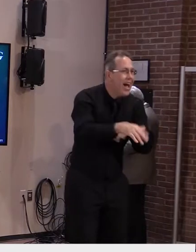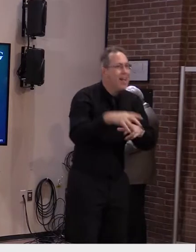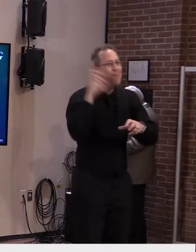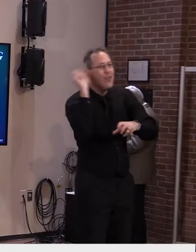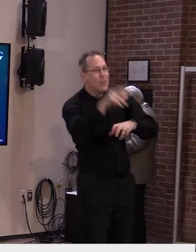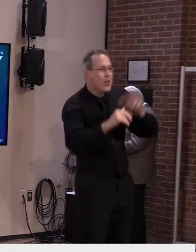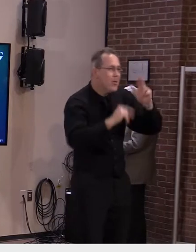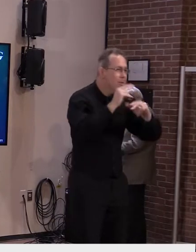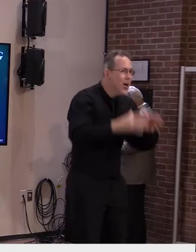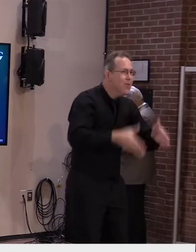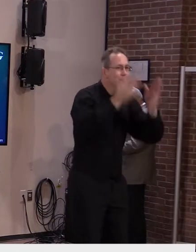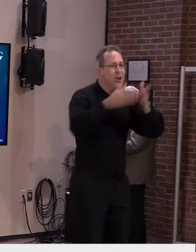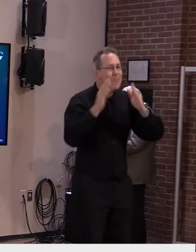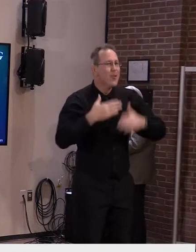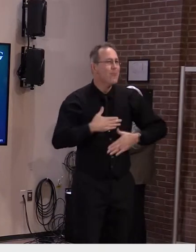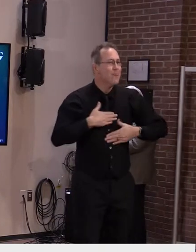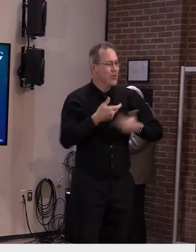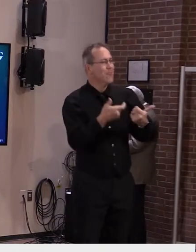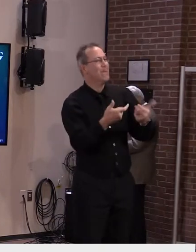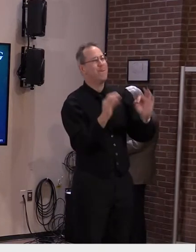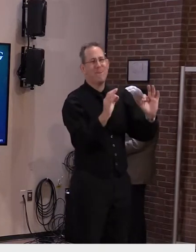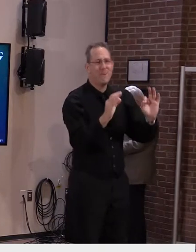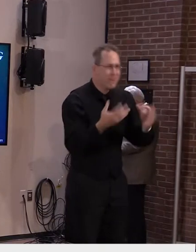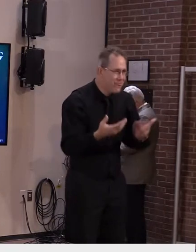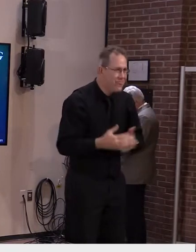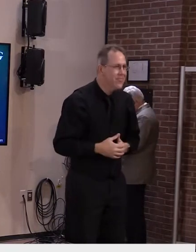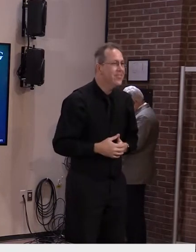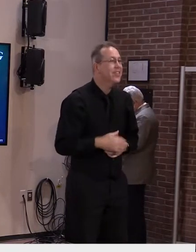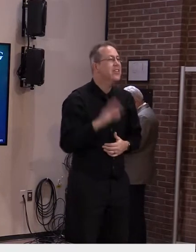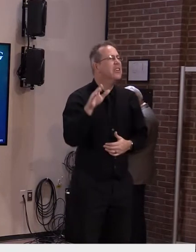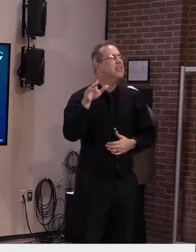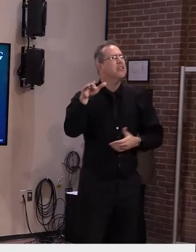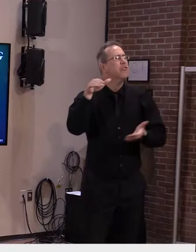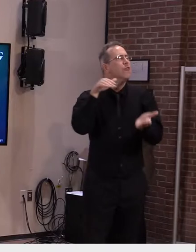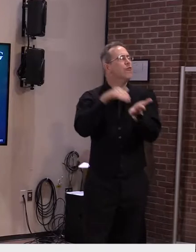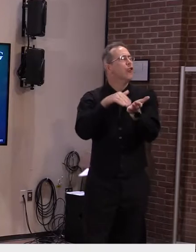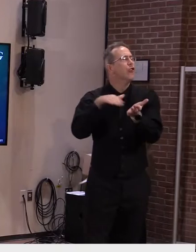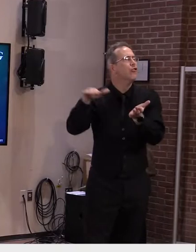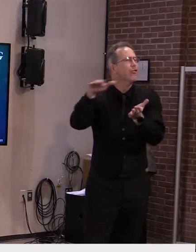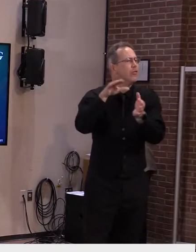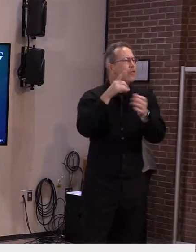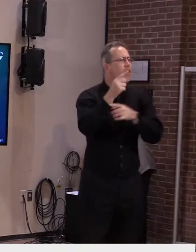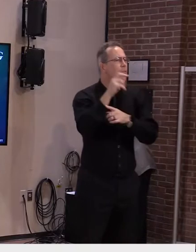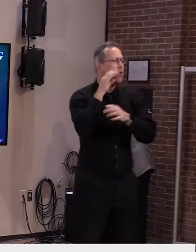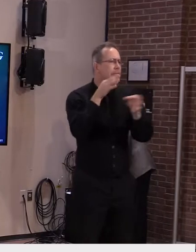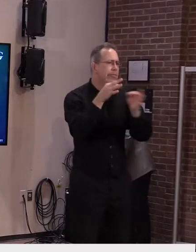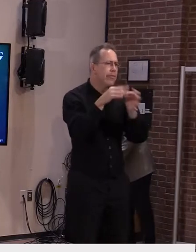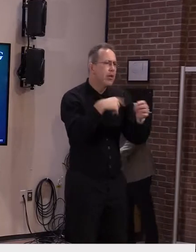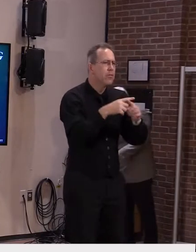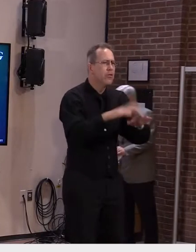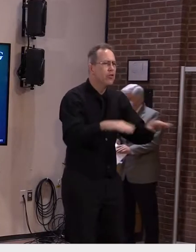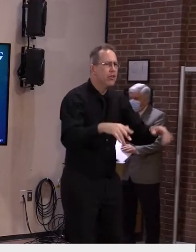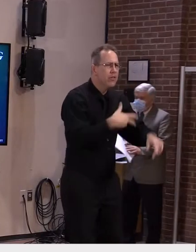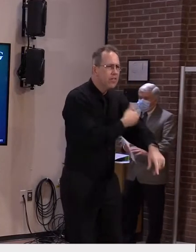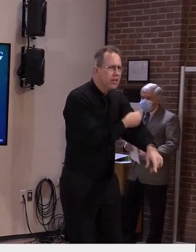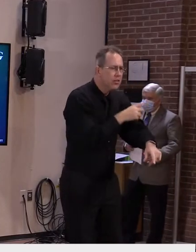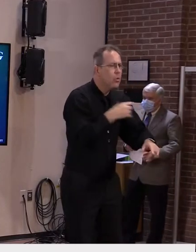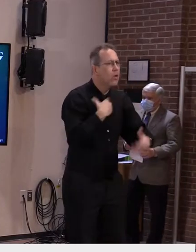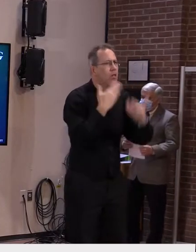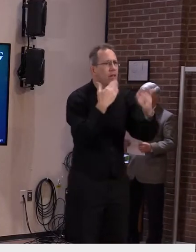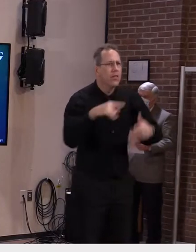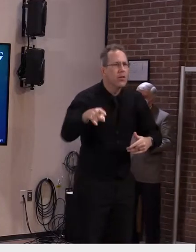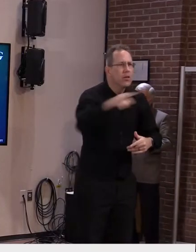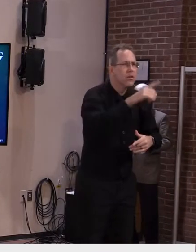including 5 through 11 vaccination, but I wanted to take a moment to thank everyone that's involved in that effort. Prior to Thanksgiving, I visited